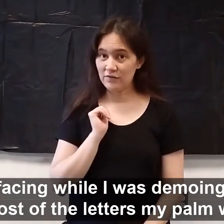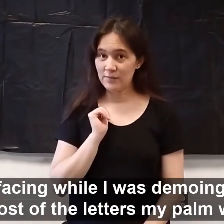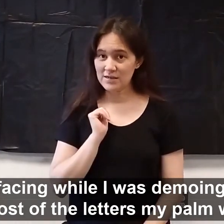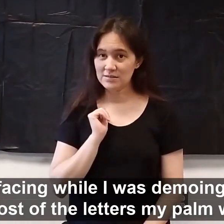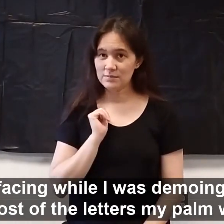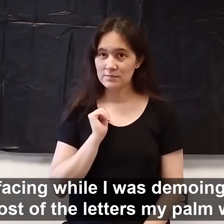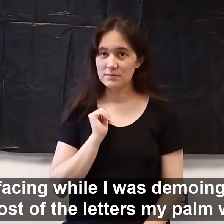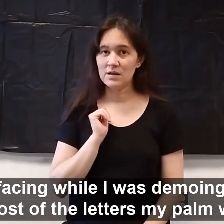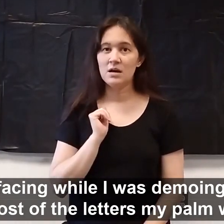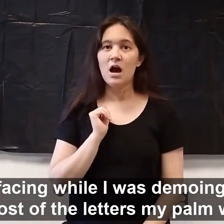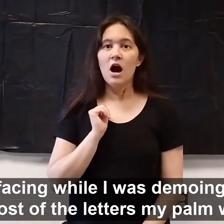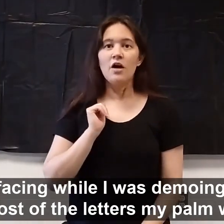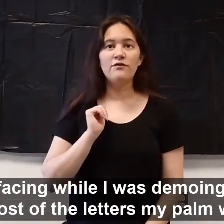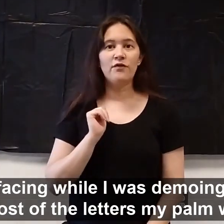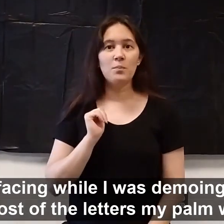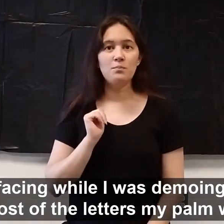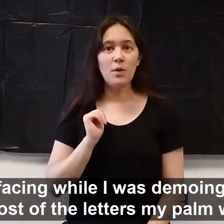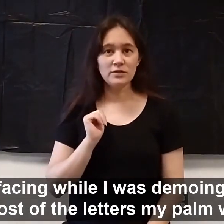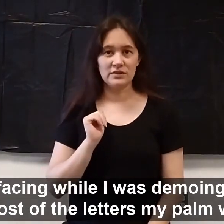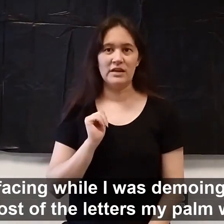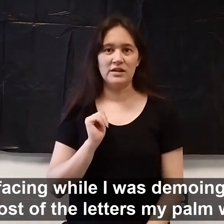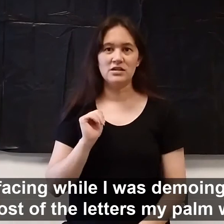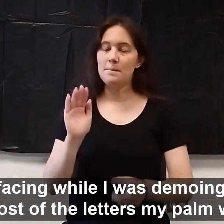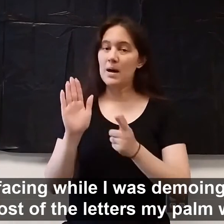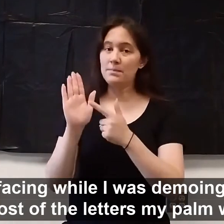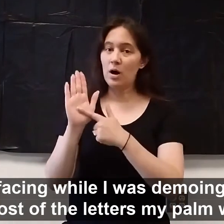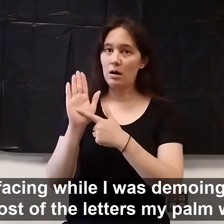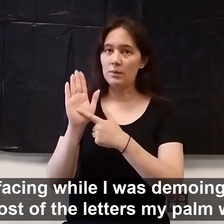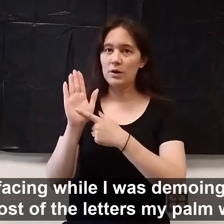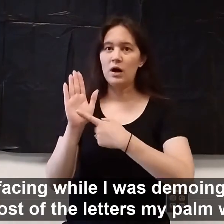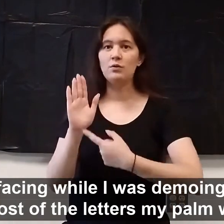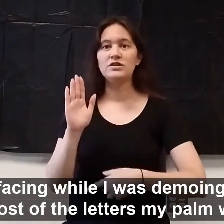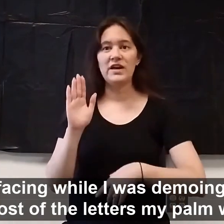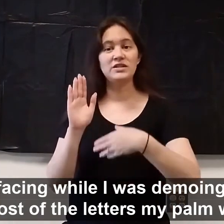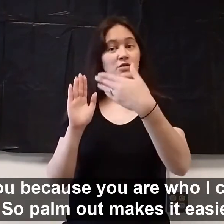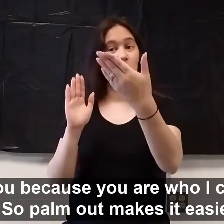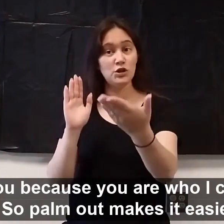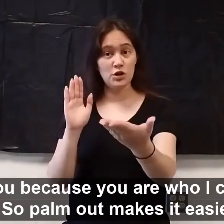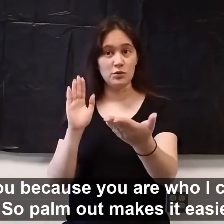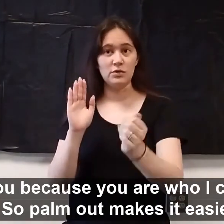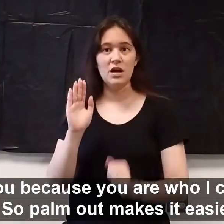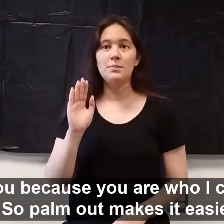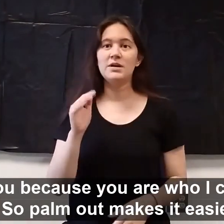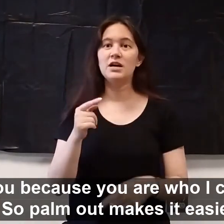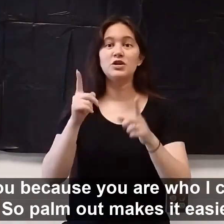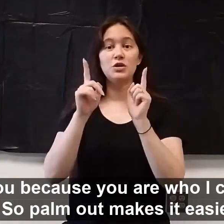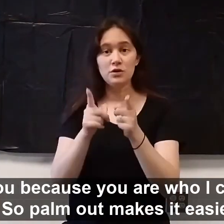alphabet? For most of the letters, my palm was facing towards you because you are